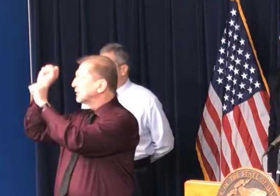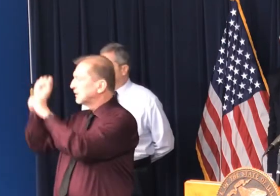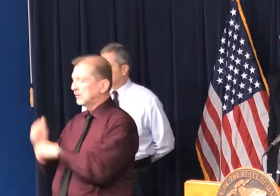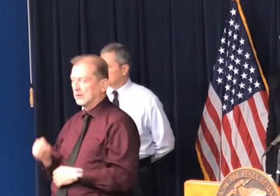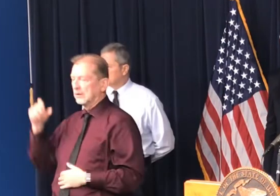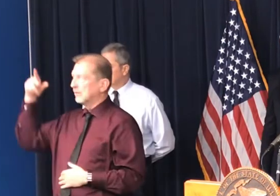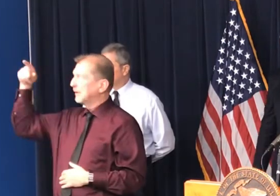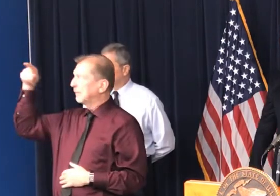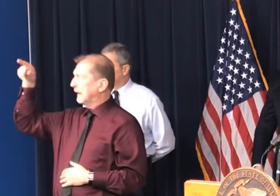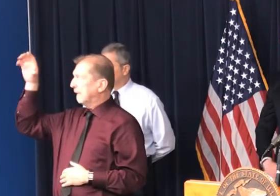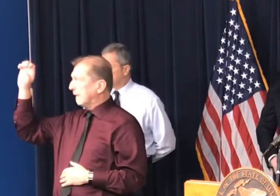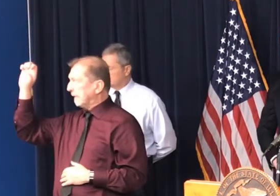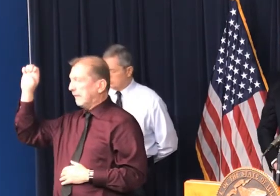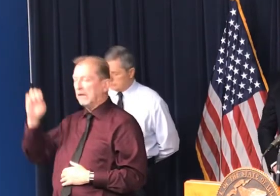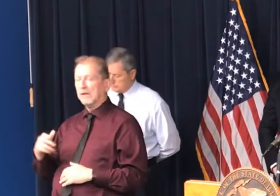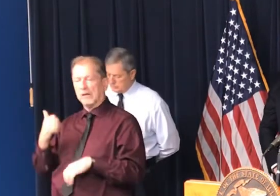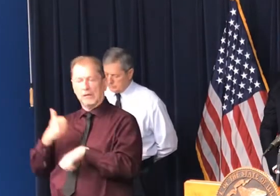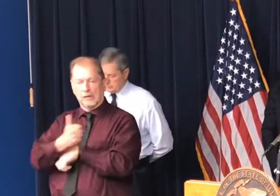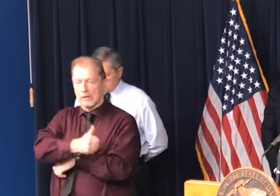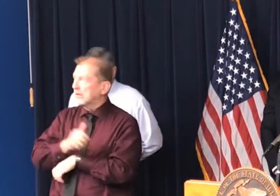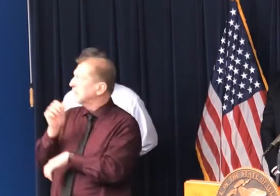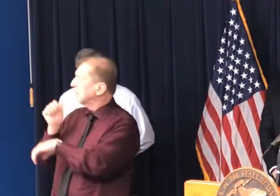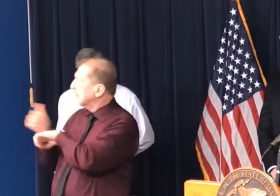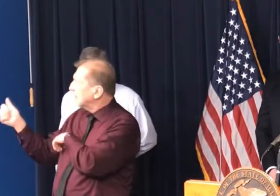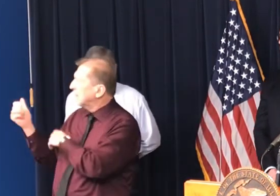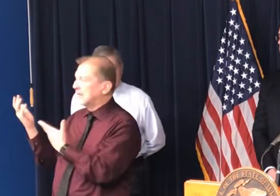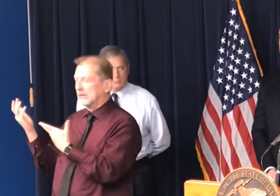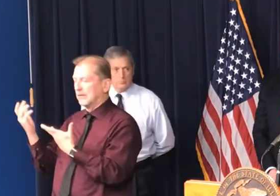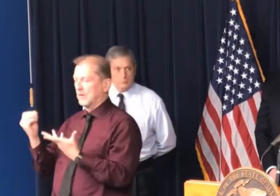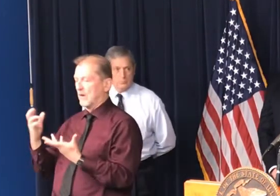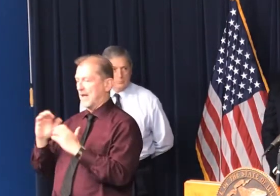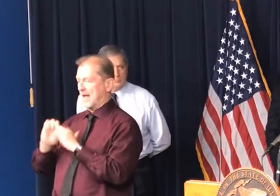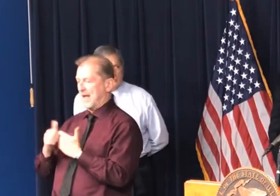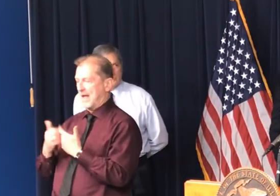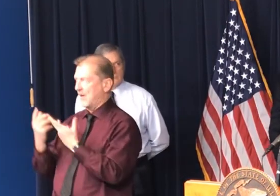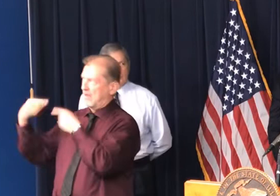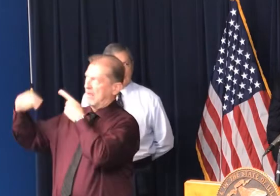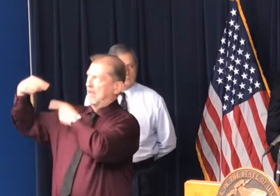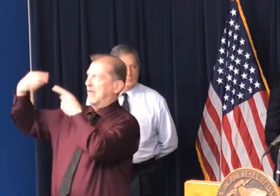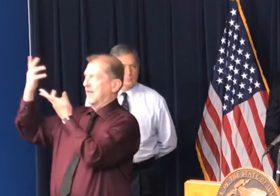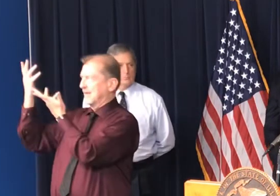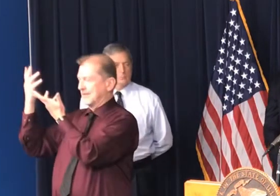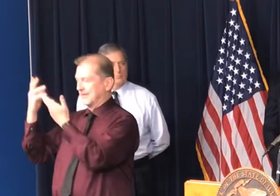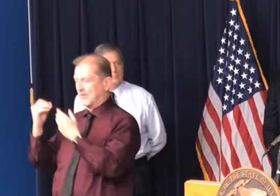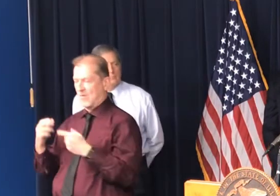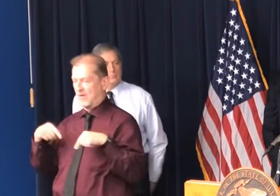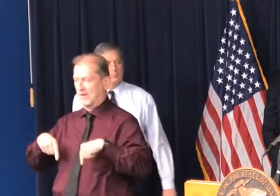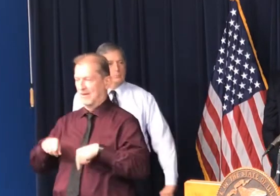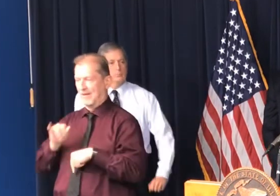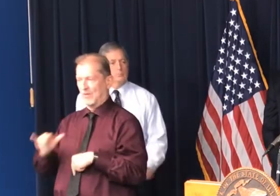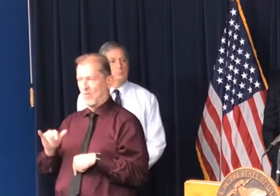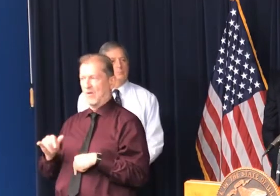Are you concerned that President Trump will play politics and not send shipments to Illinois as a result?